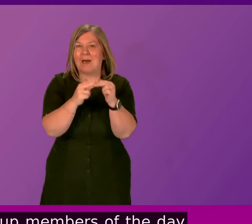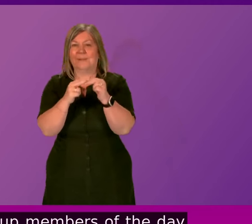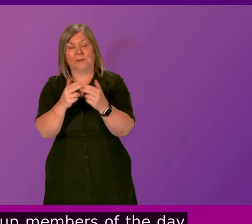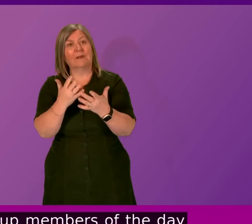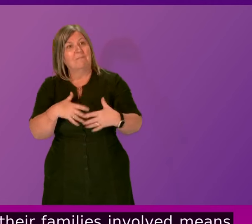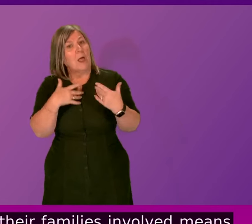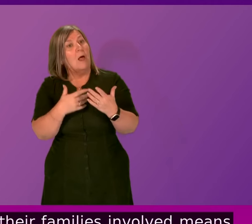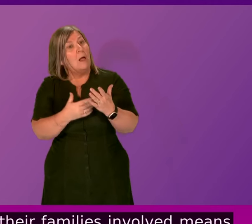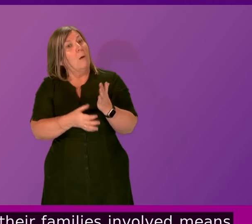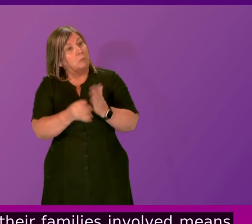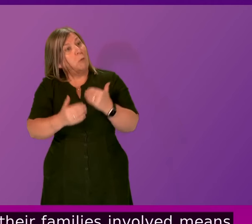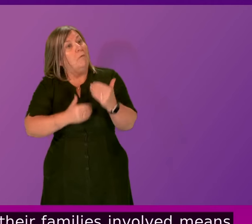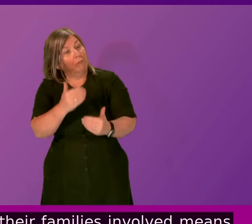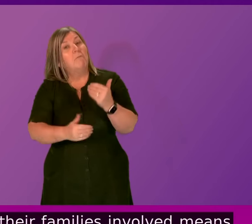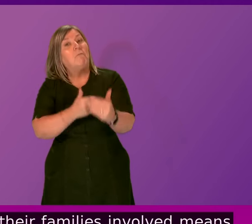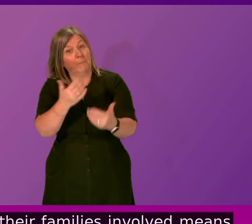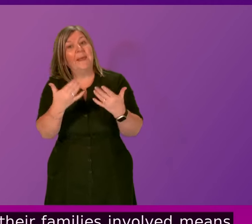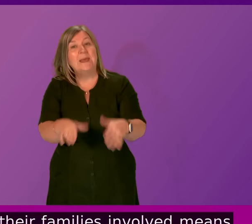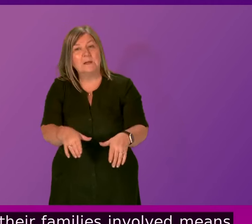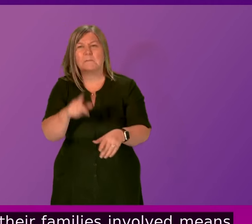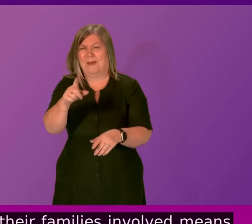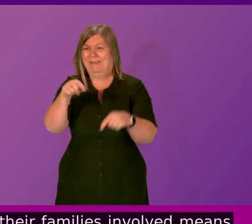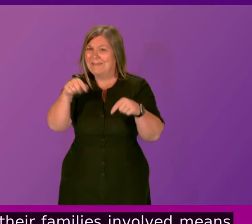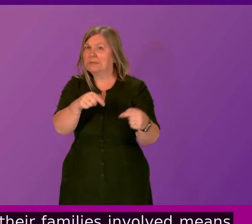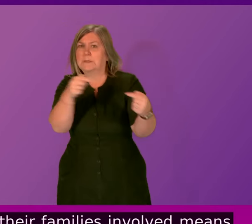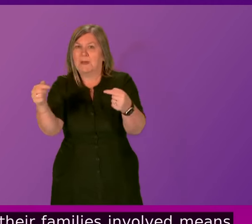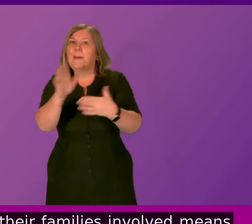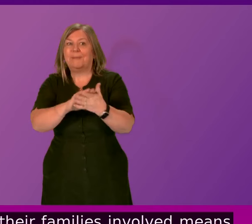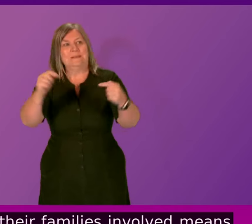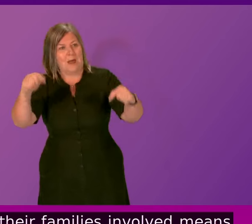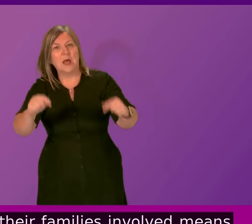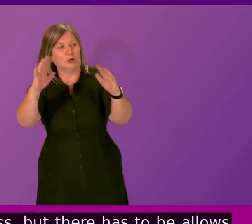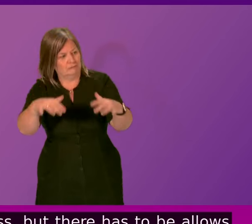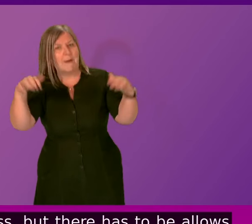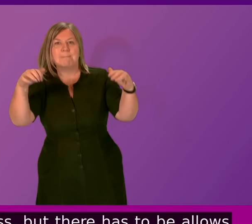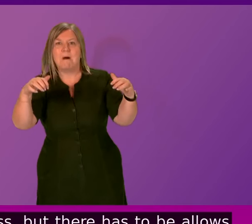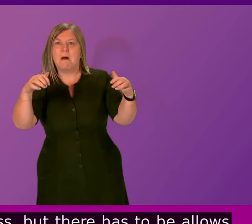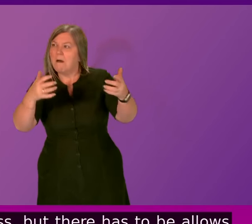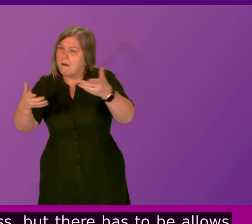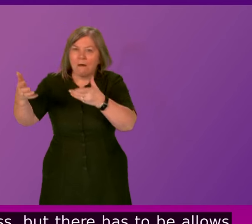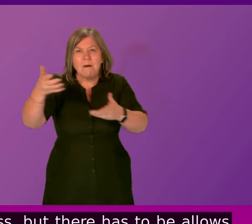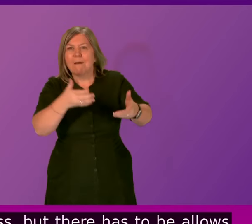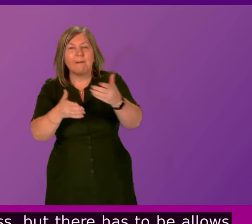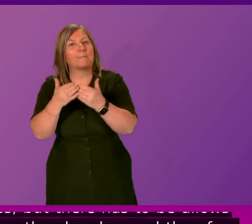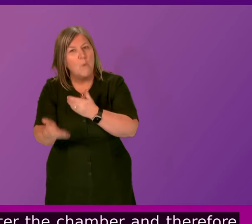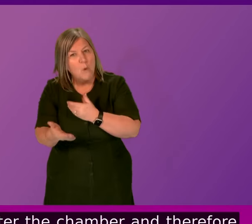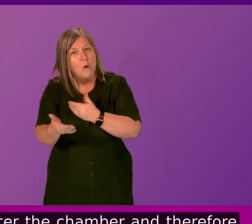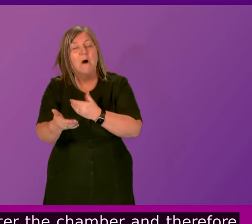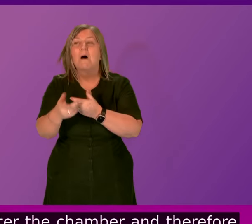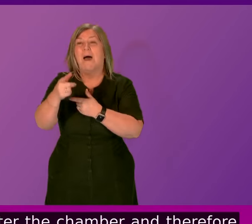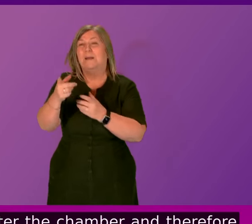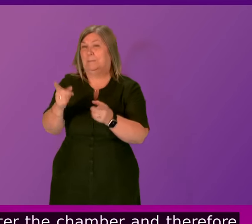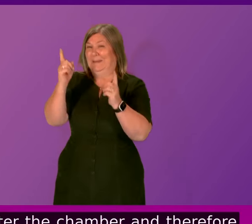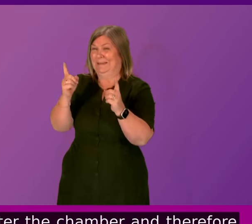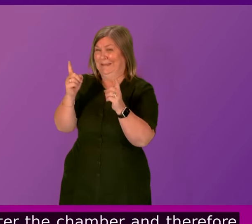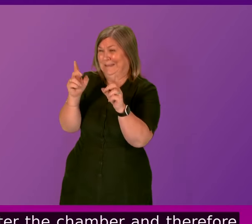progress. But this debate allows us to bring the issue into the Chamber and therefore closer to the Minister, who I hope will have some good